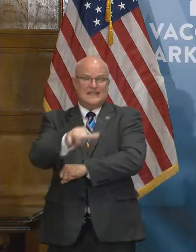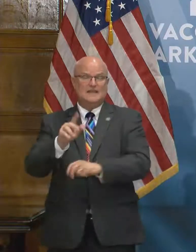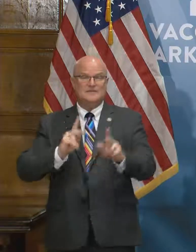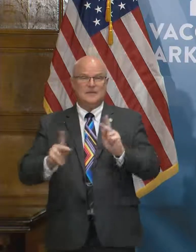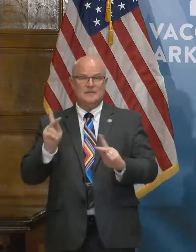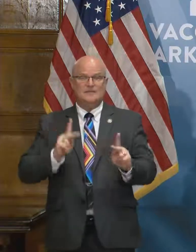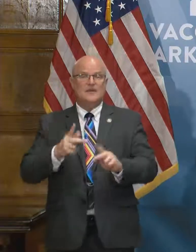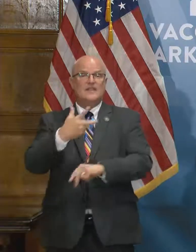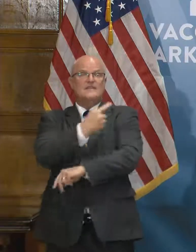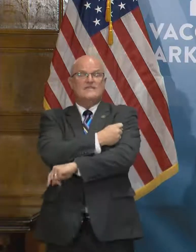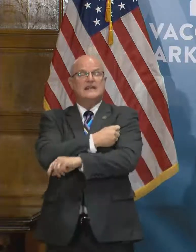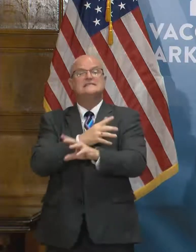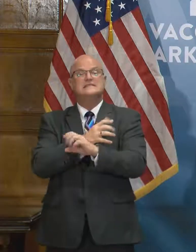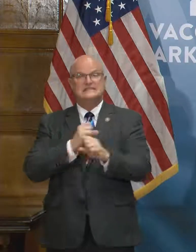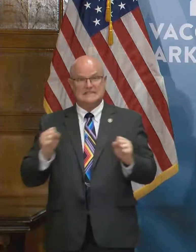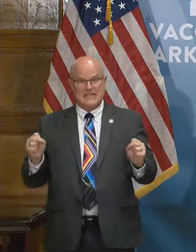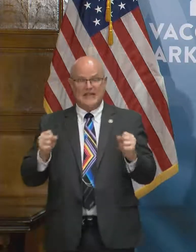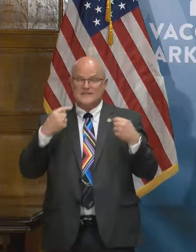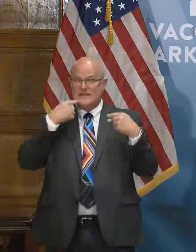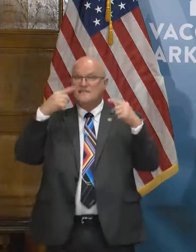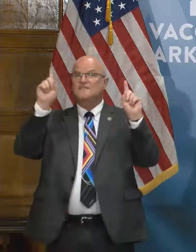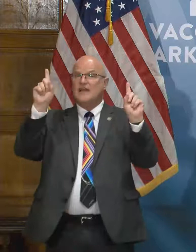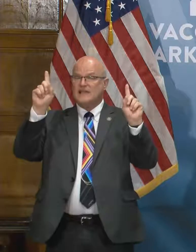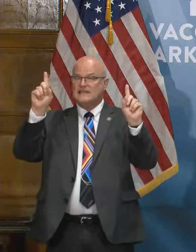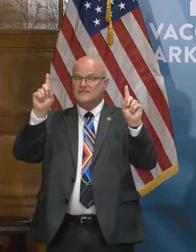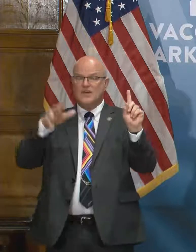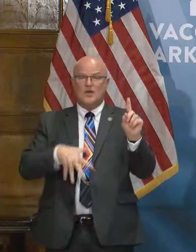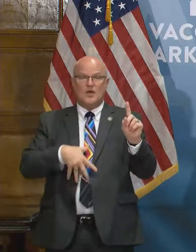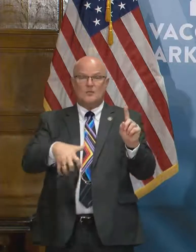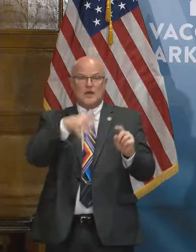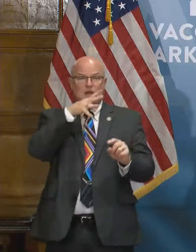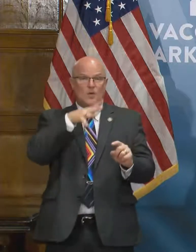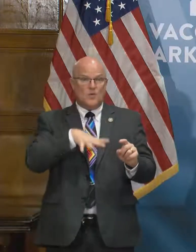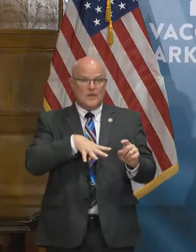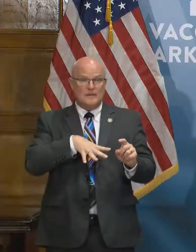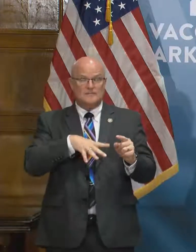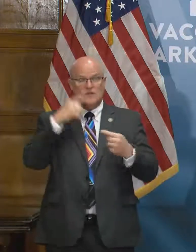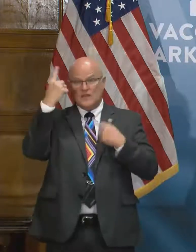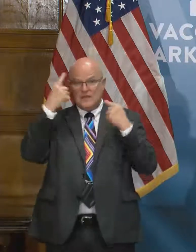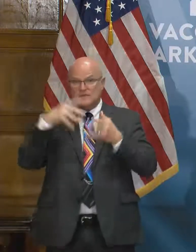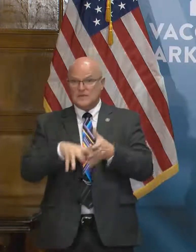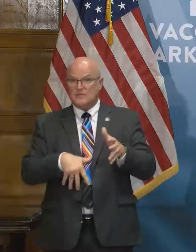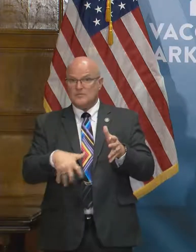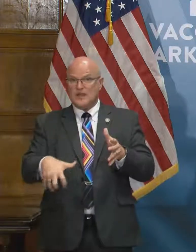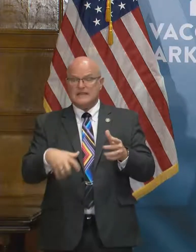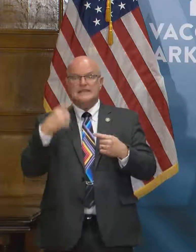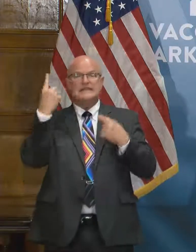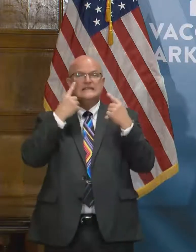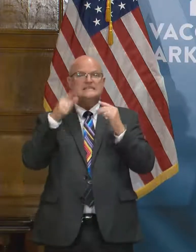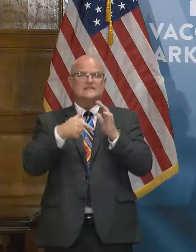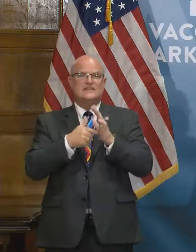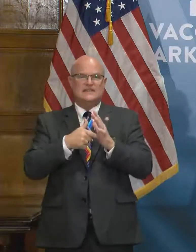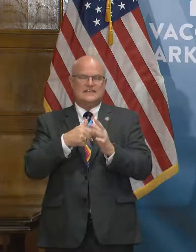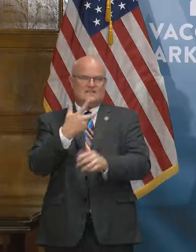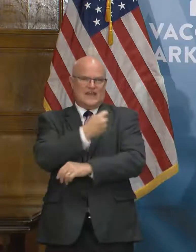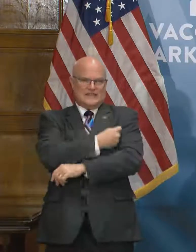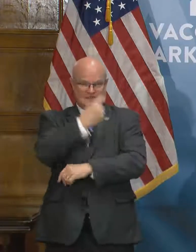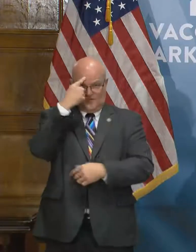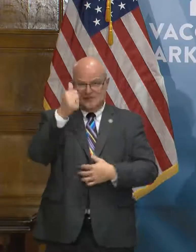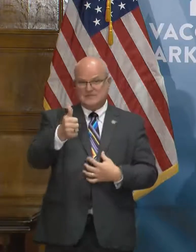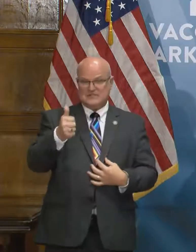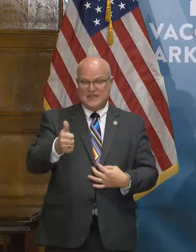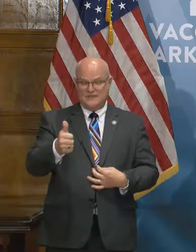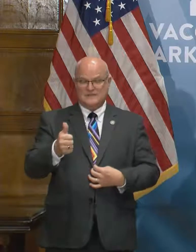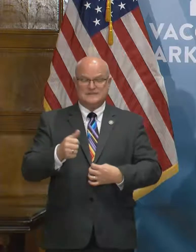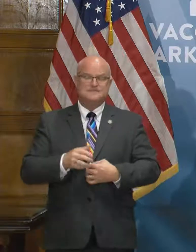population. The vaccine is safe and effective. Pregnant women who are thinking of becoming pregnant should consider this vaccine for